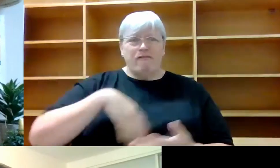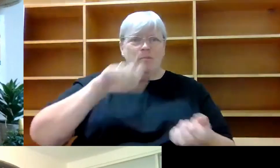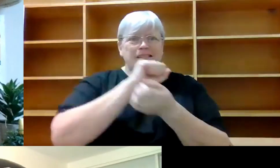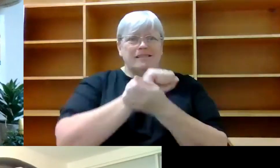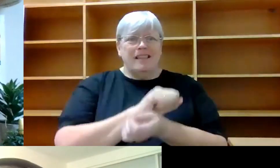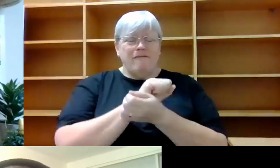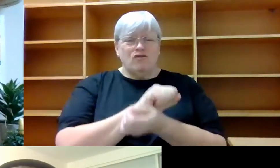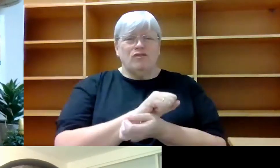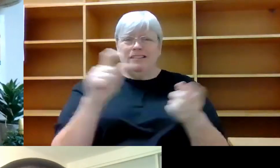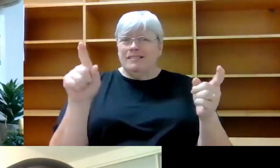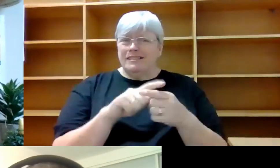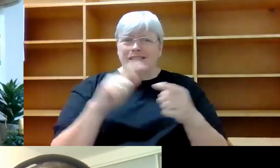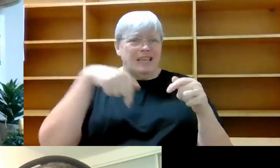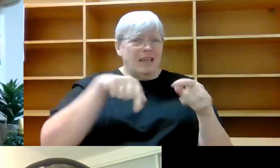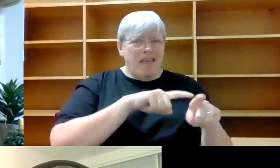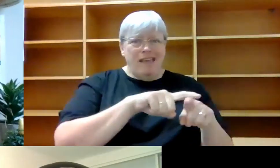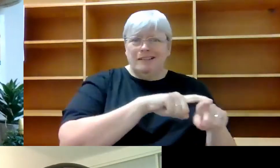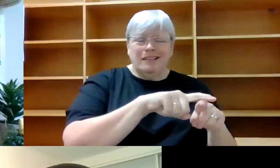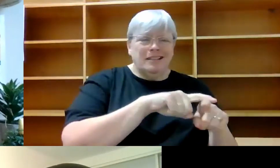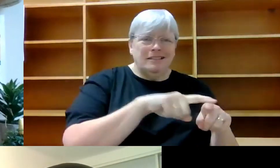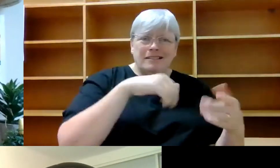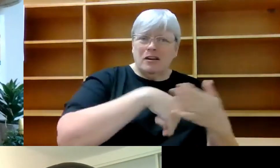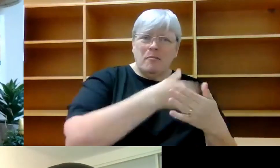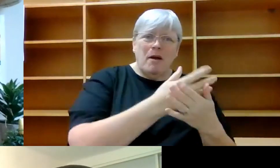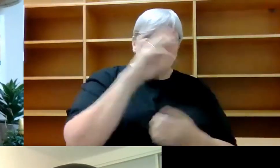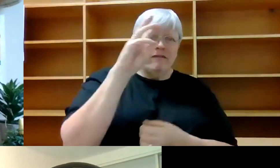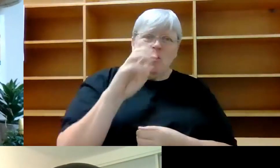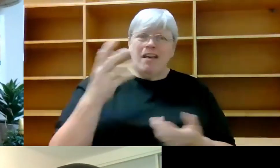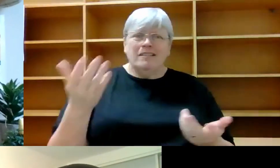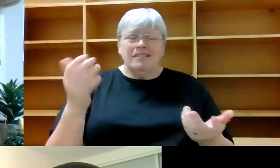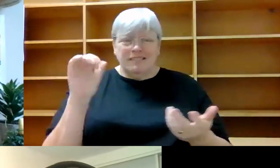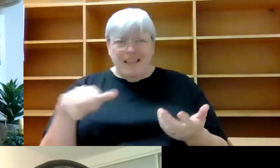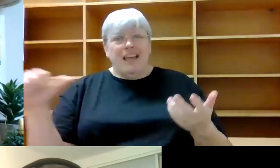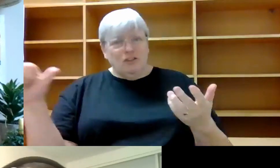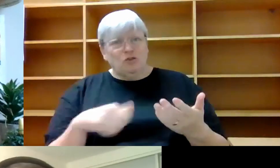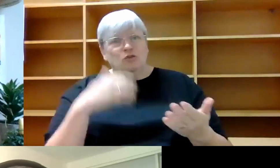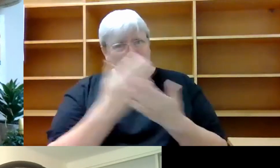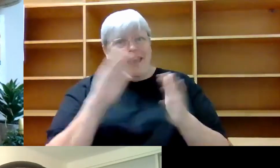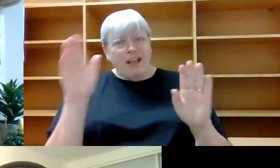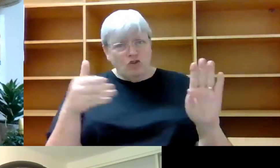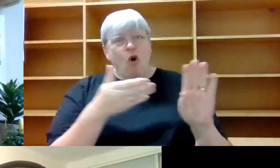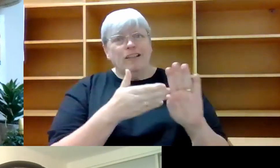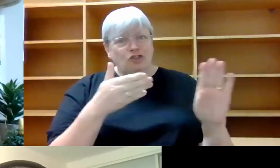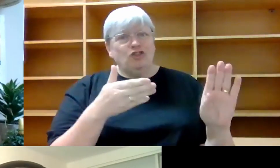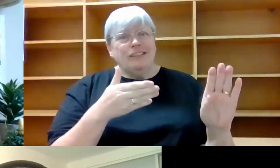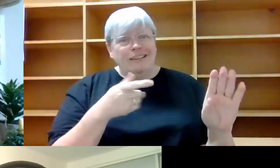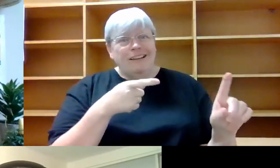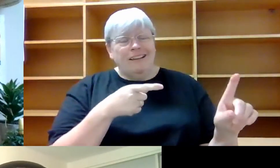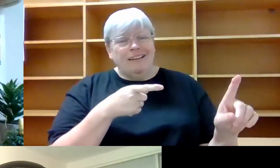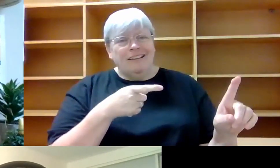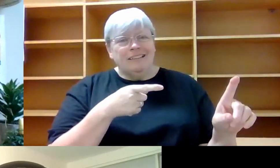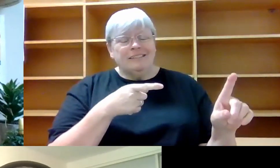south in England and some parts of Wales. And so that should be acknowledged, you know, so, yeah,